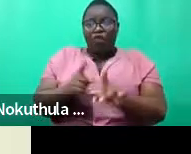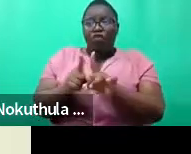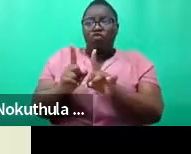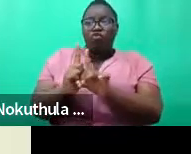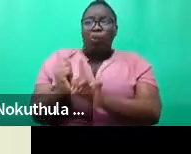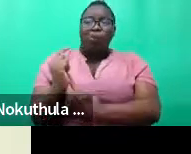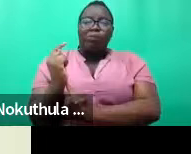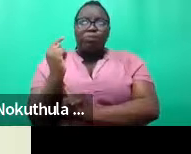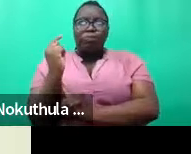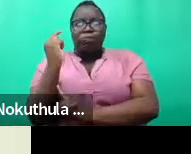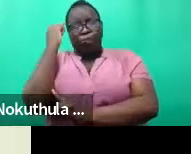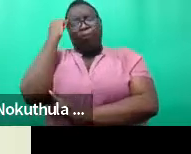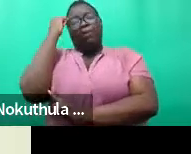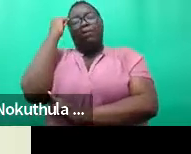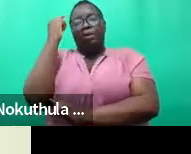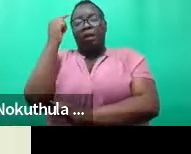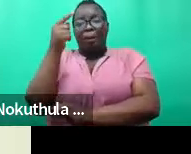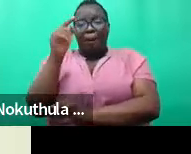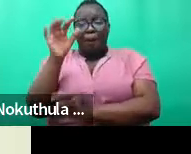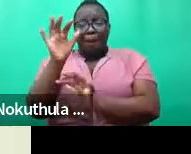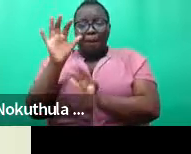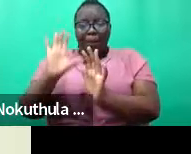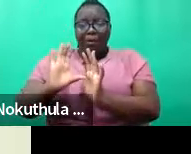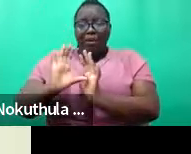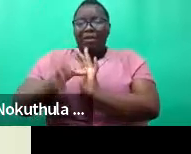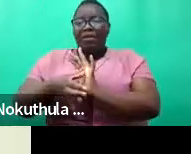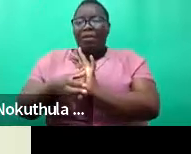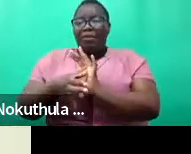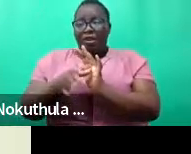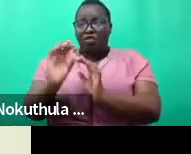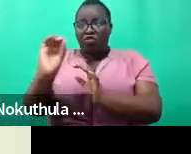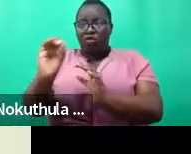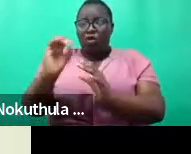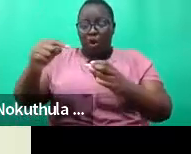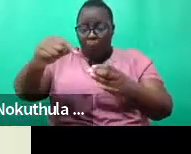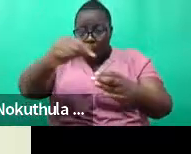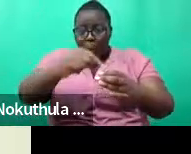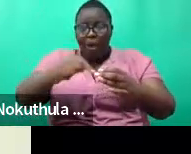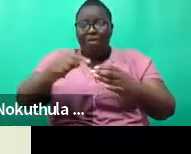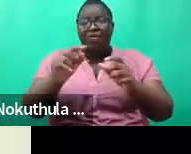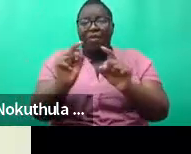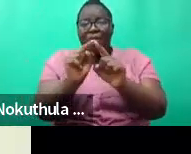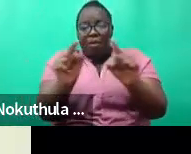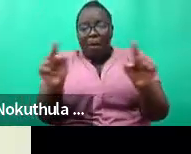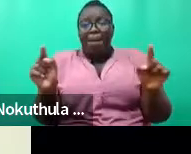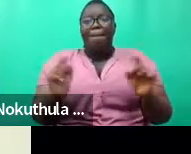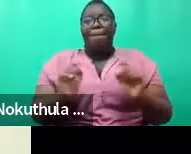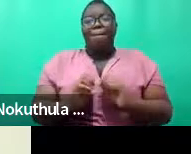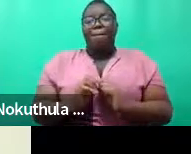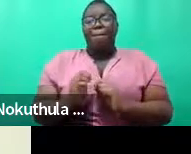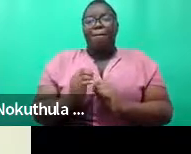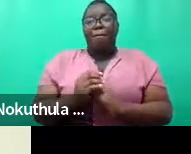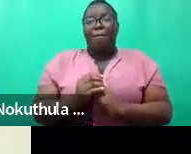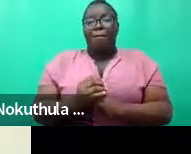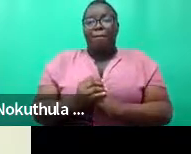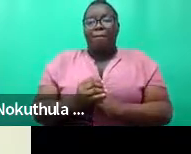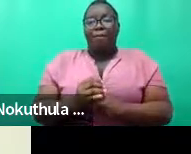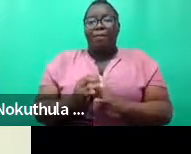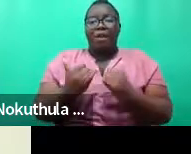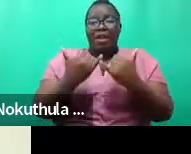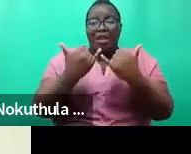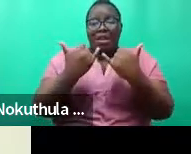presence of disability among them. And we coined that a